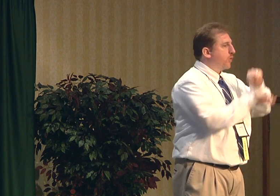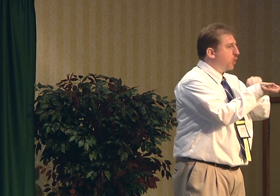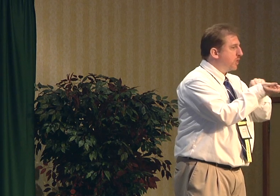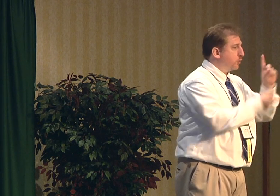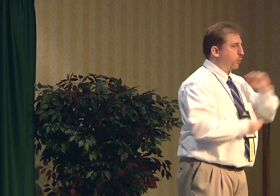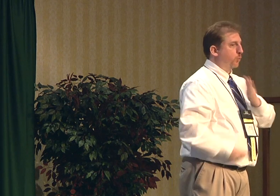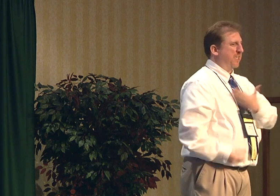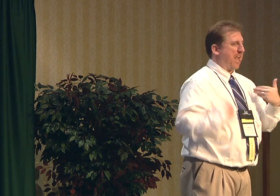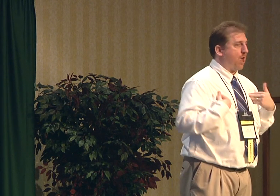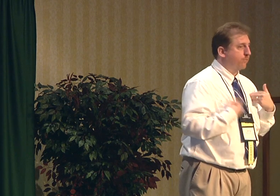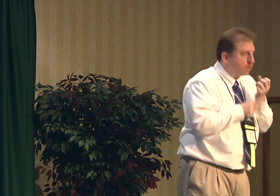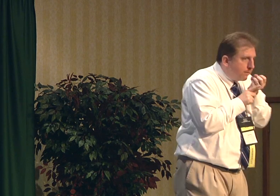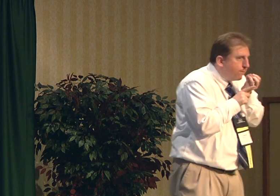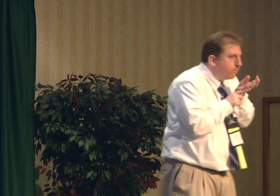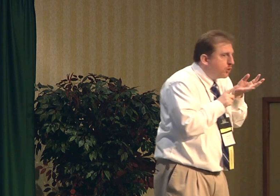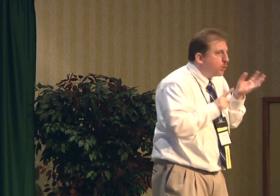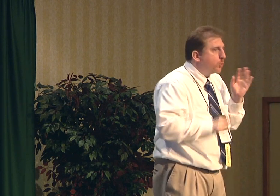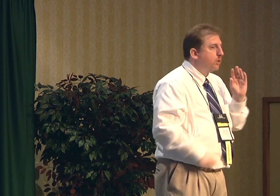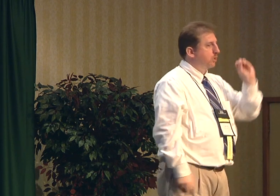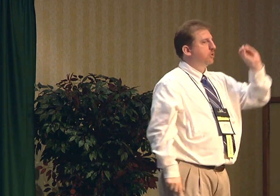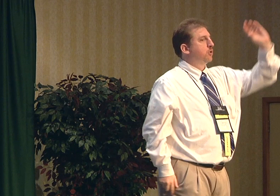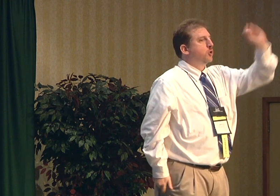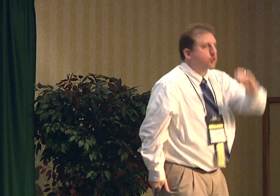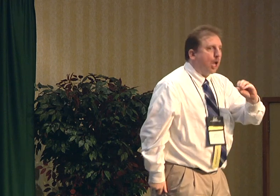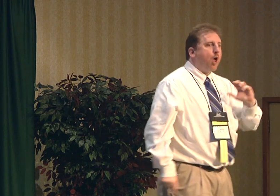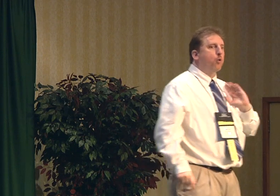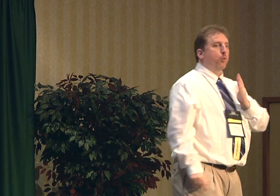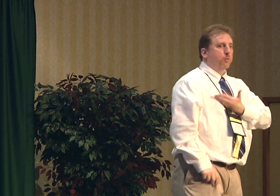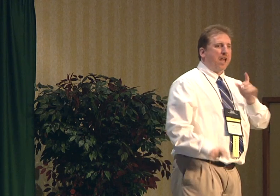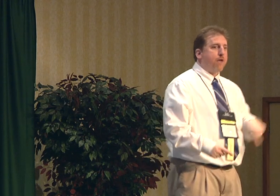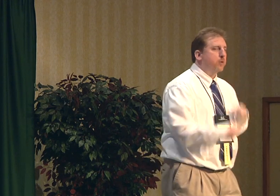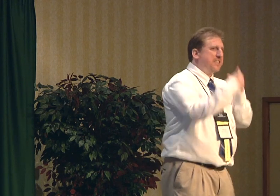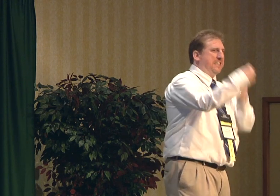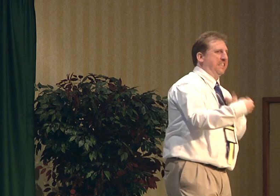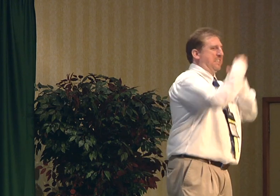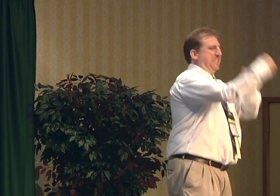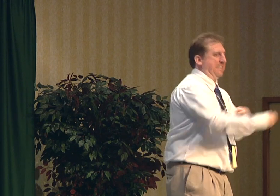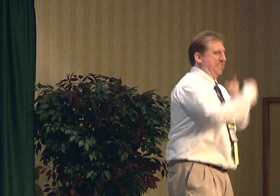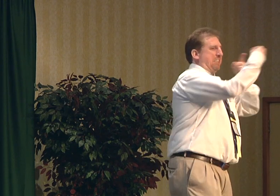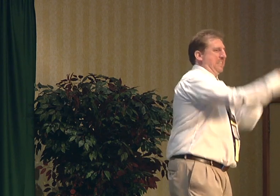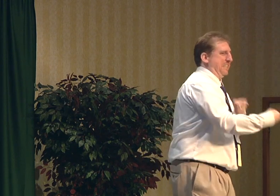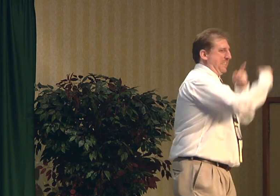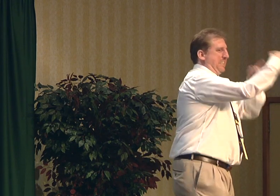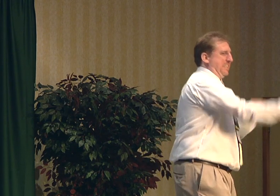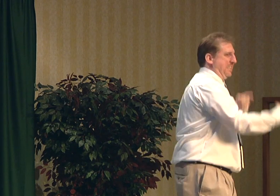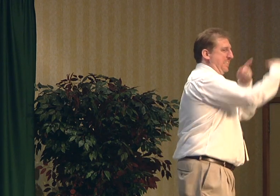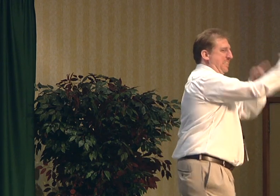How many deaf nurses do we have? Very, very few that are from our language and our culture. So it's a struggle for us